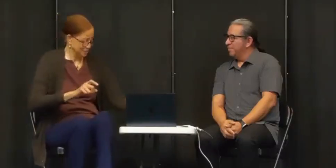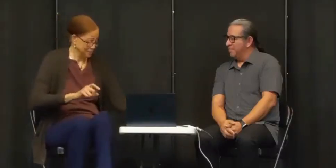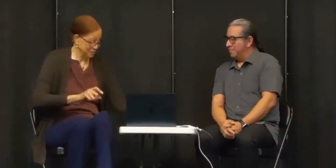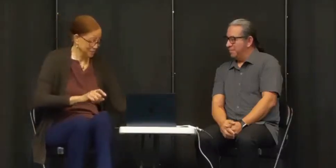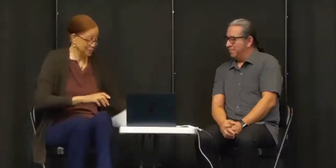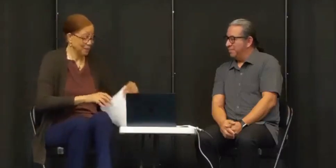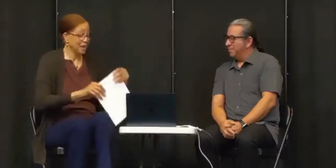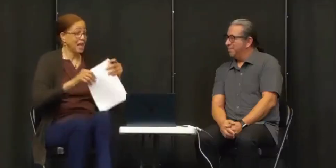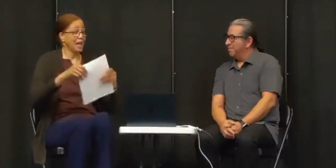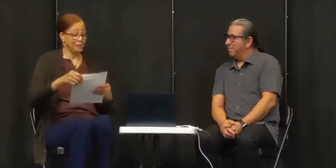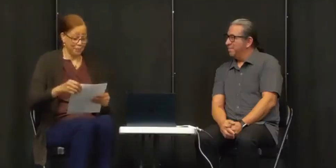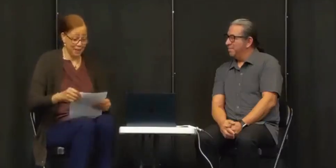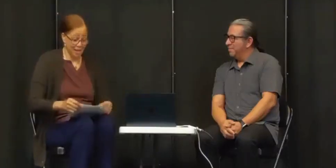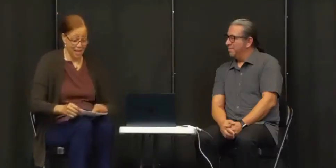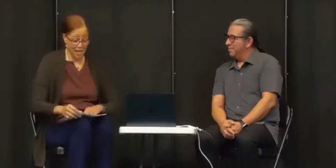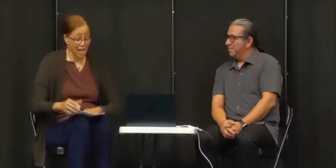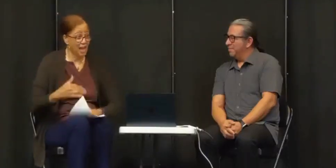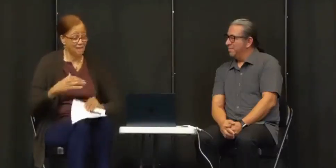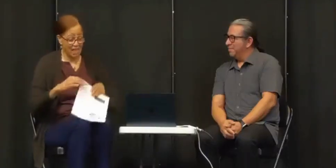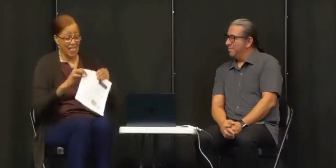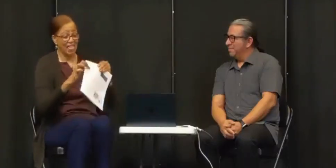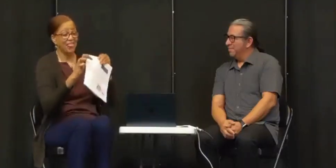rather than, okay, it's time.